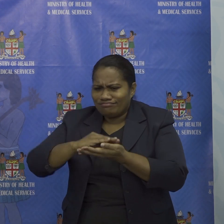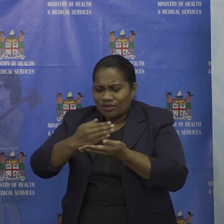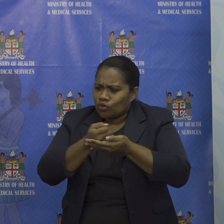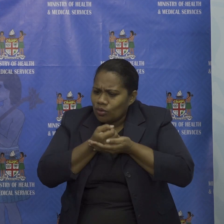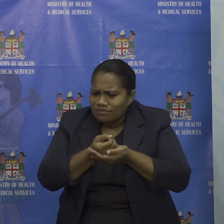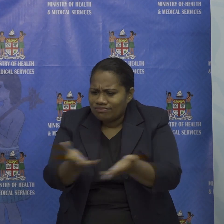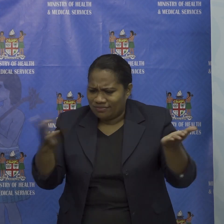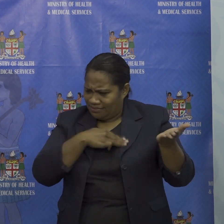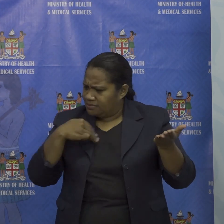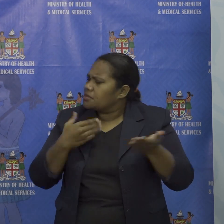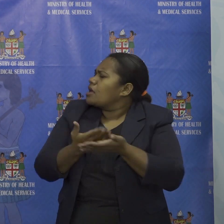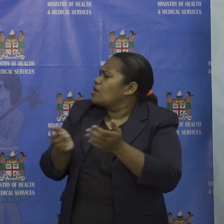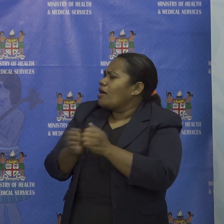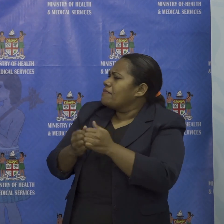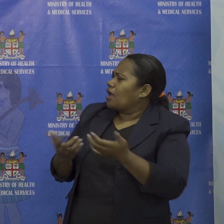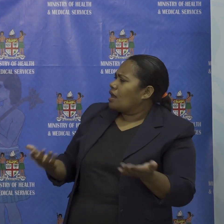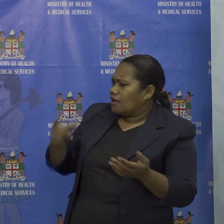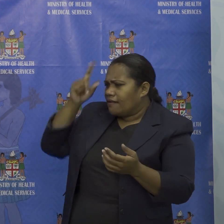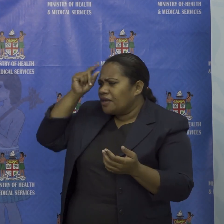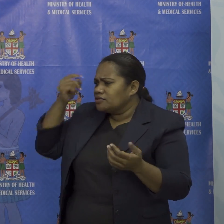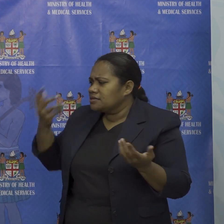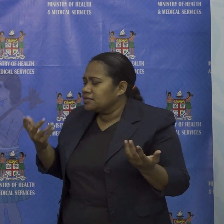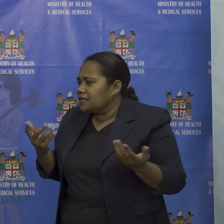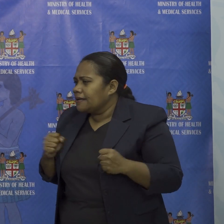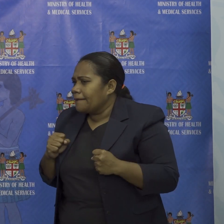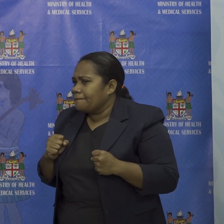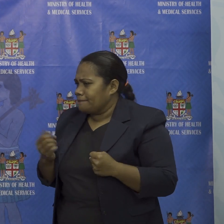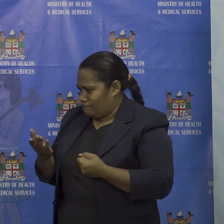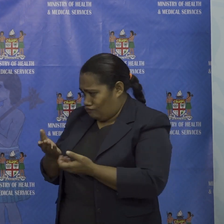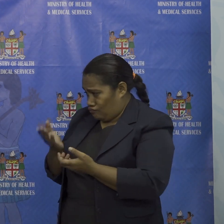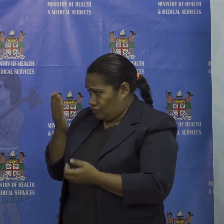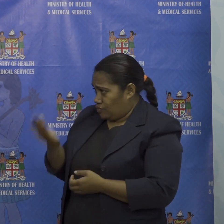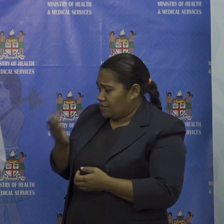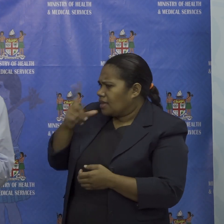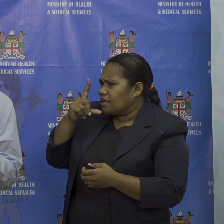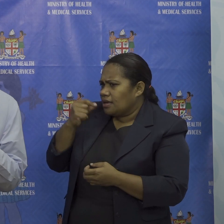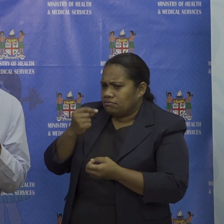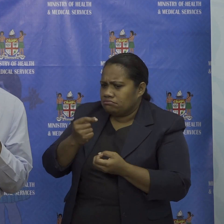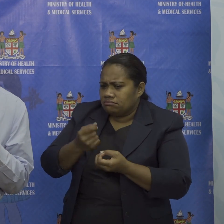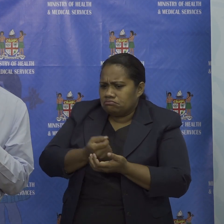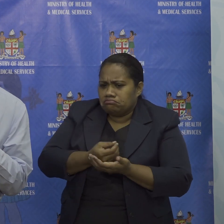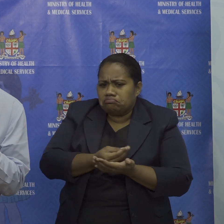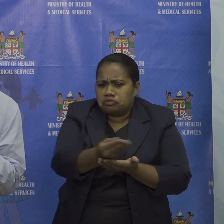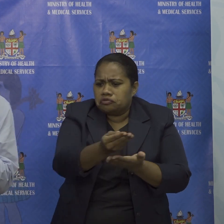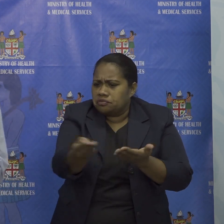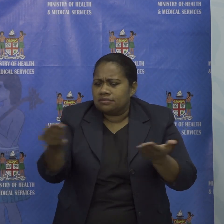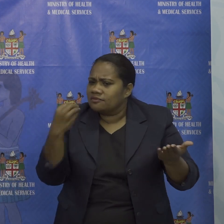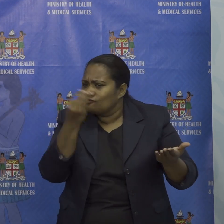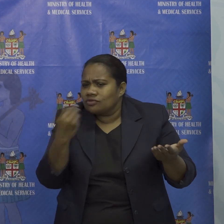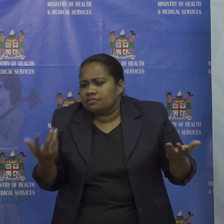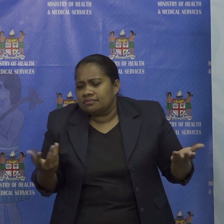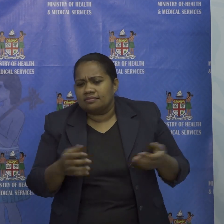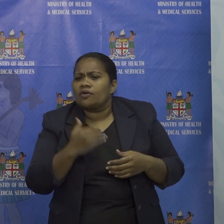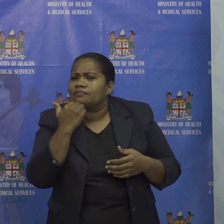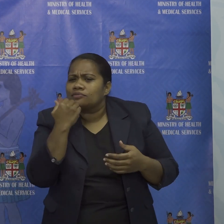will be distributing? How many Fijians are you able to cater for during this lockdown period? How much worth